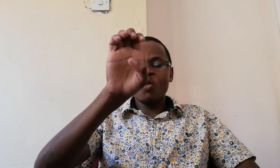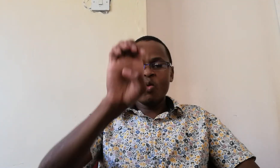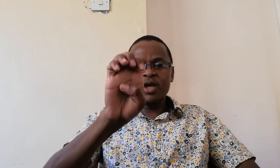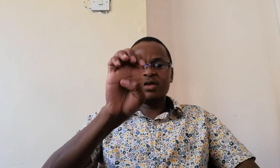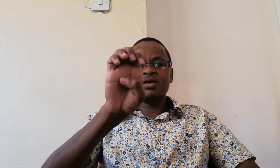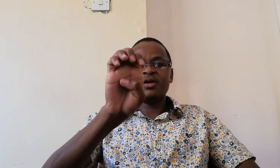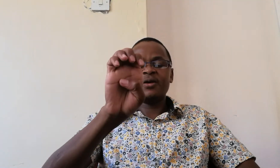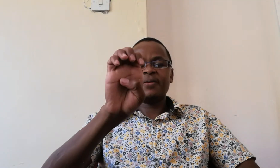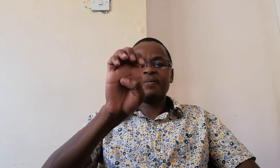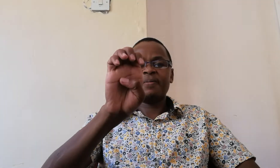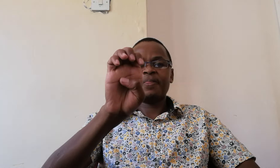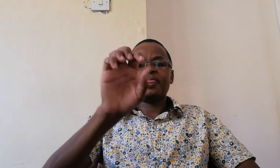We